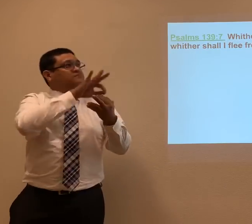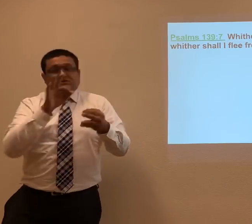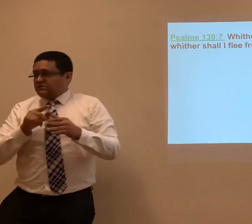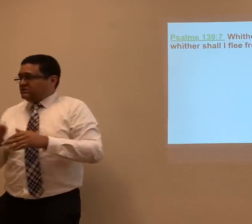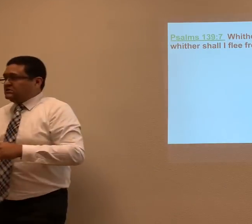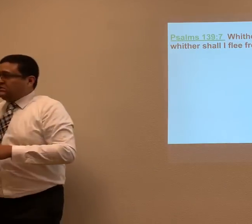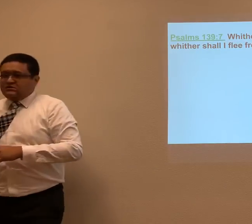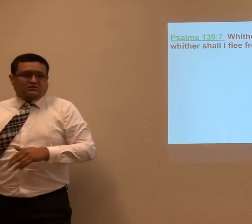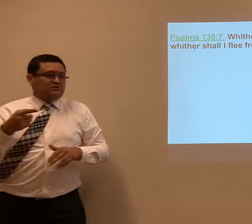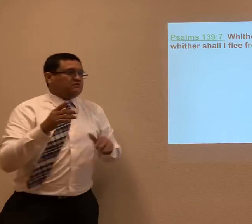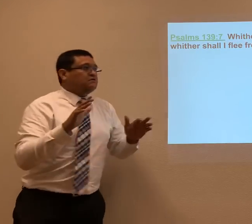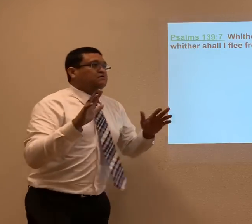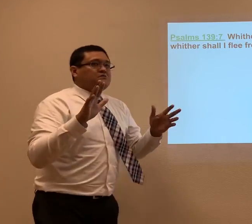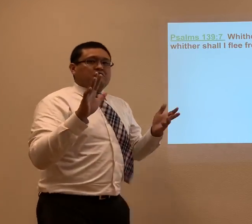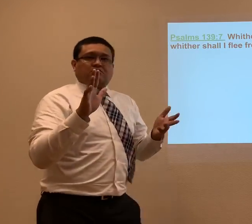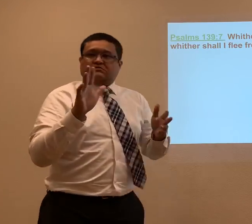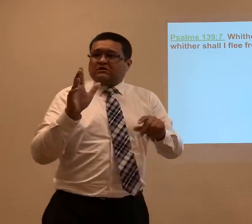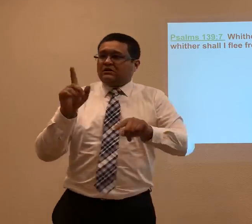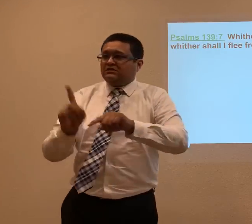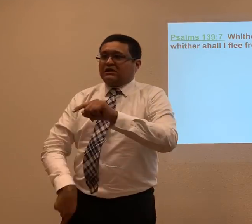your spirit or I flee from you.